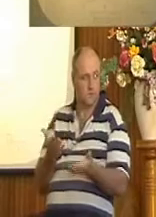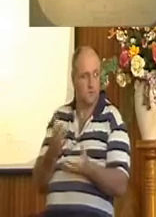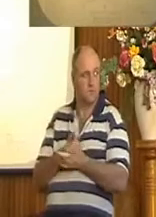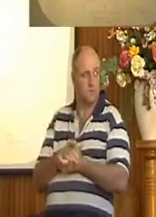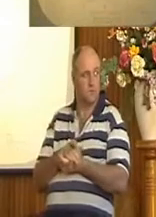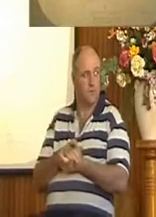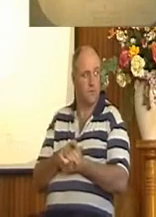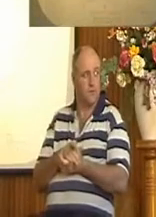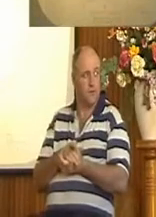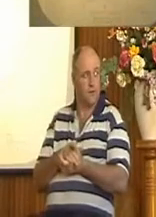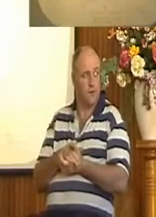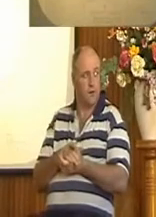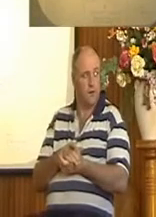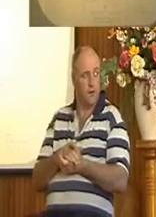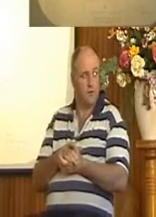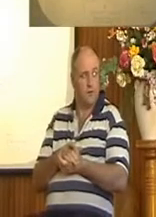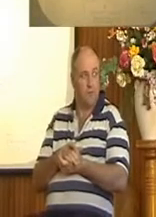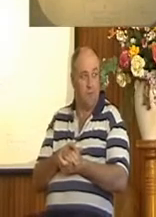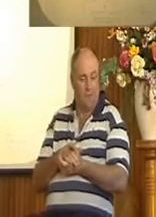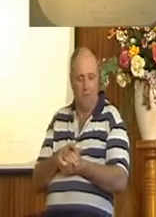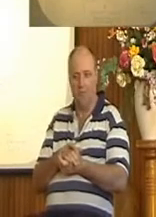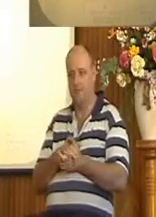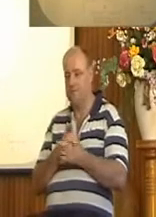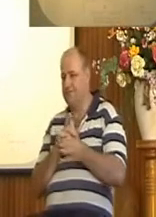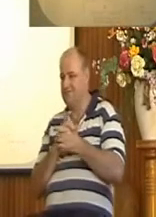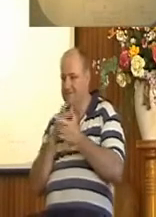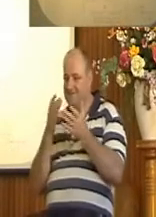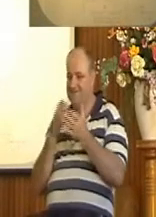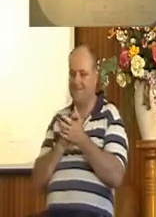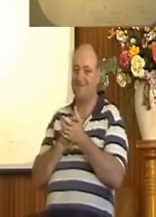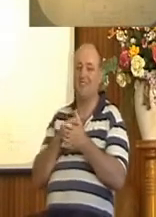confirmation of the gospel. There's some theological terms.